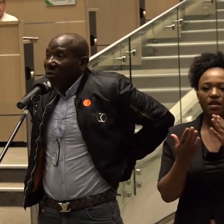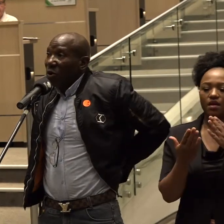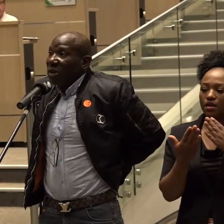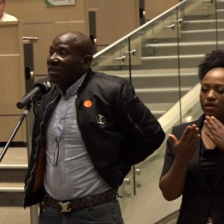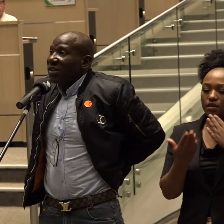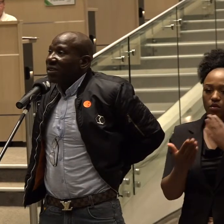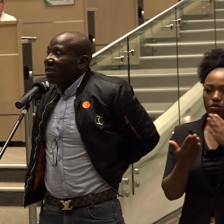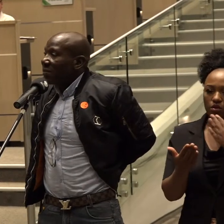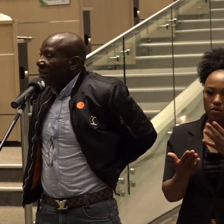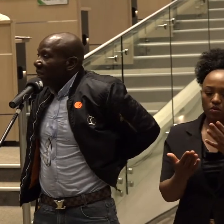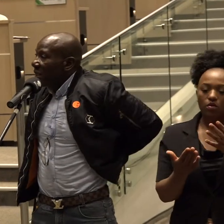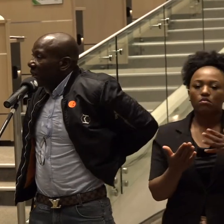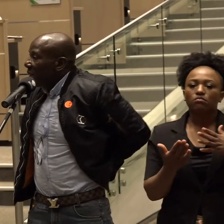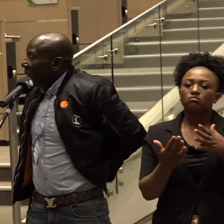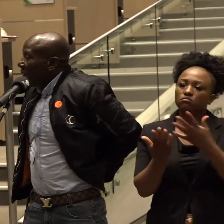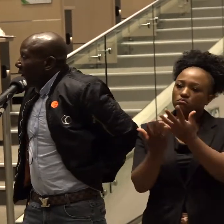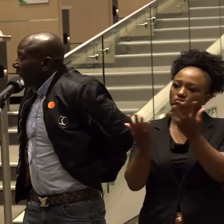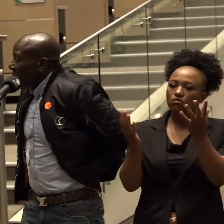the committee